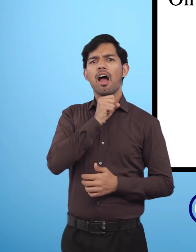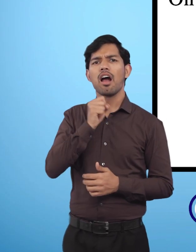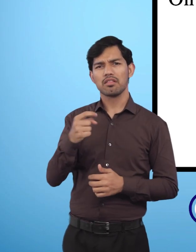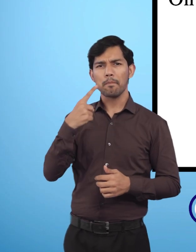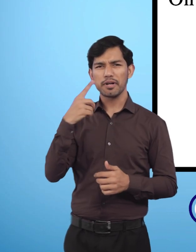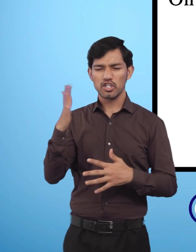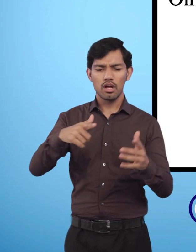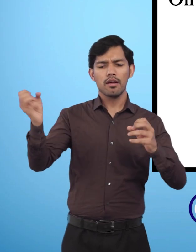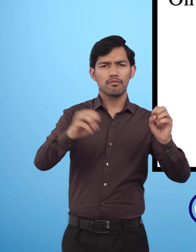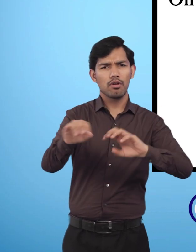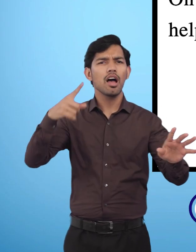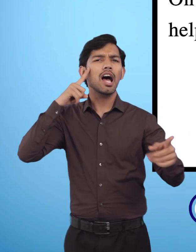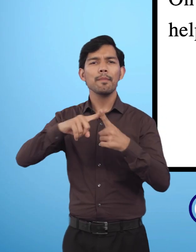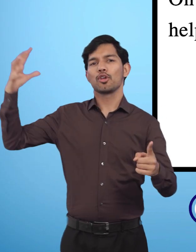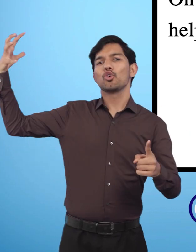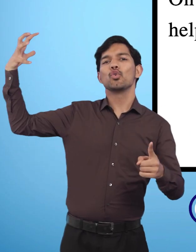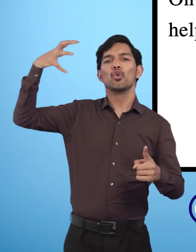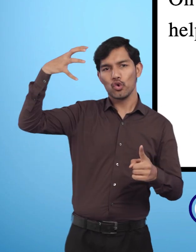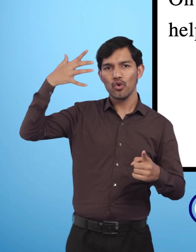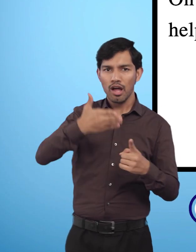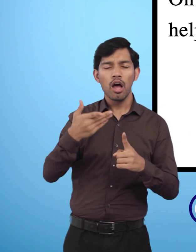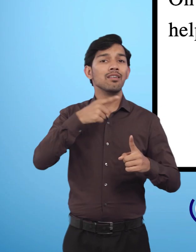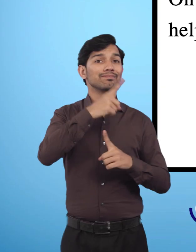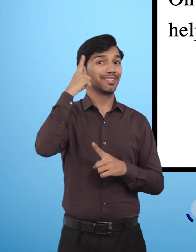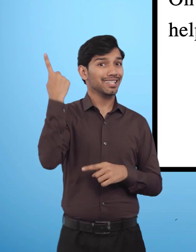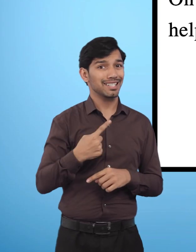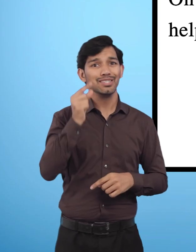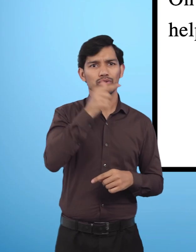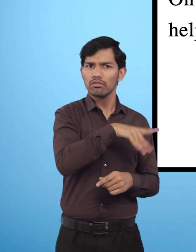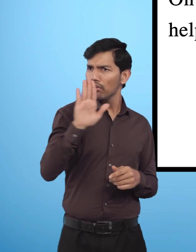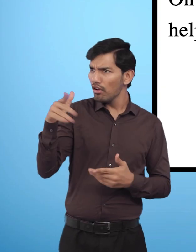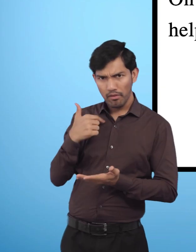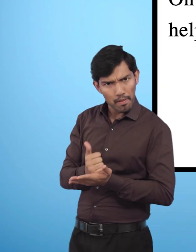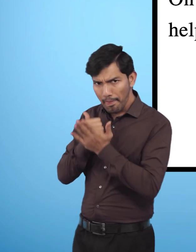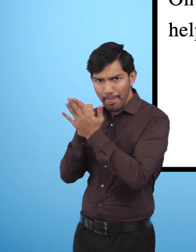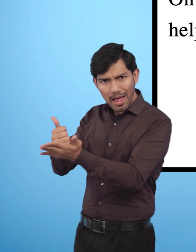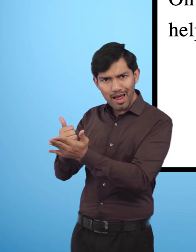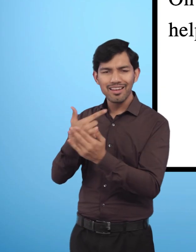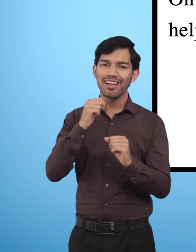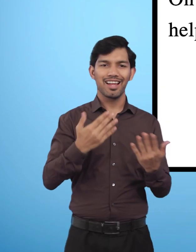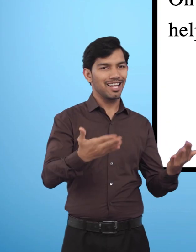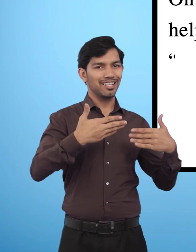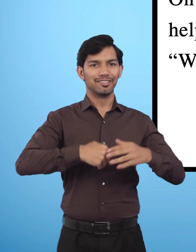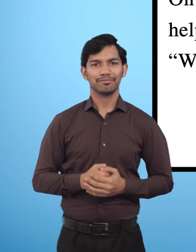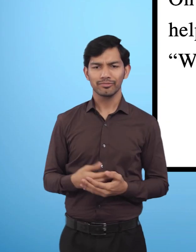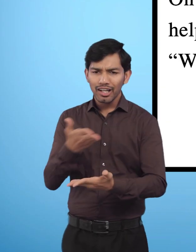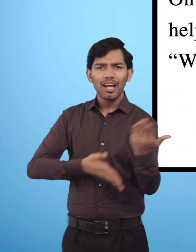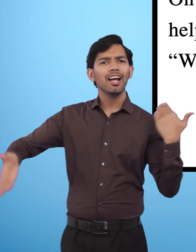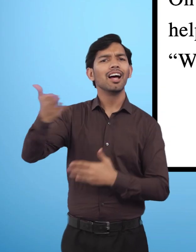Bhumi and Surya are helping Aji dry chilies in the sun. Aji says, "We use the heat from